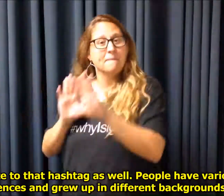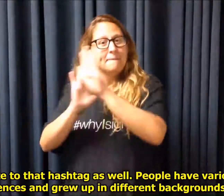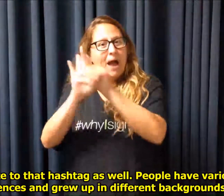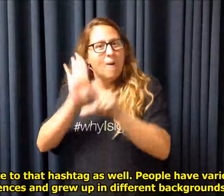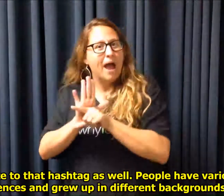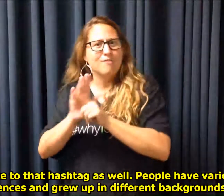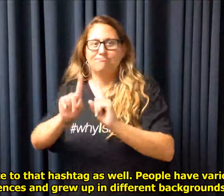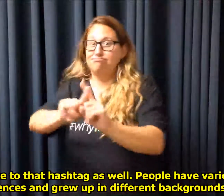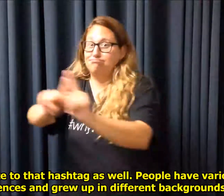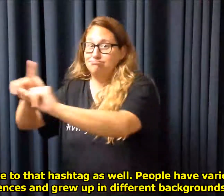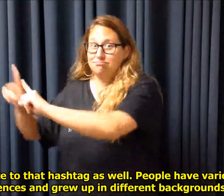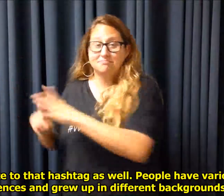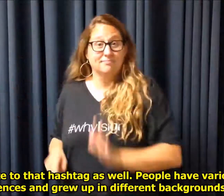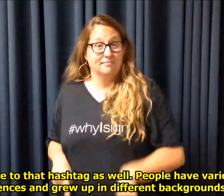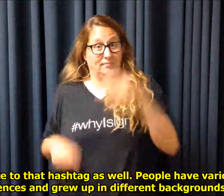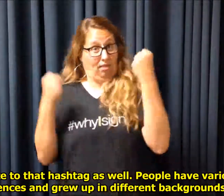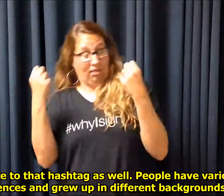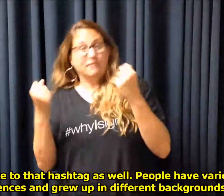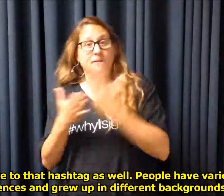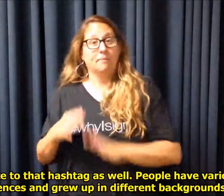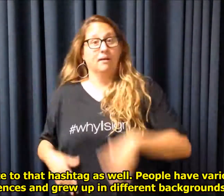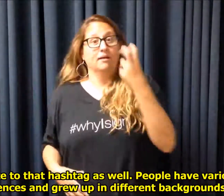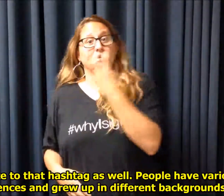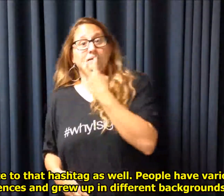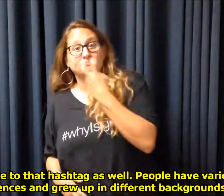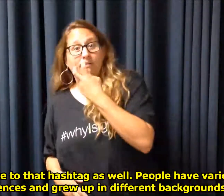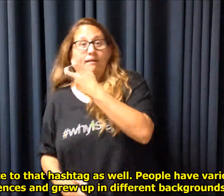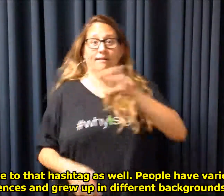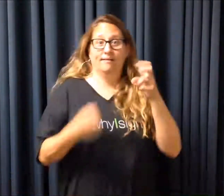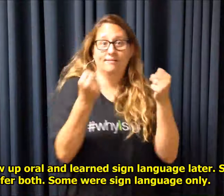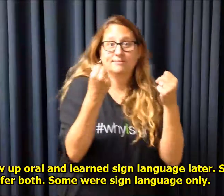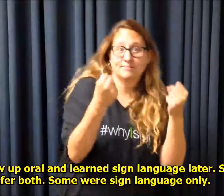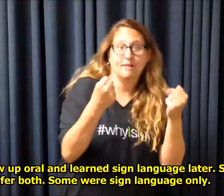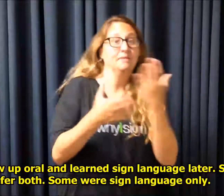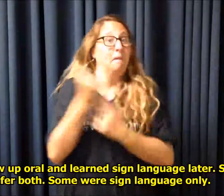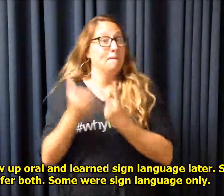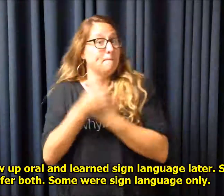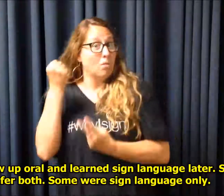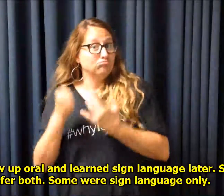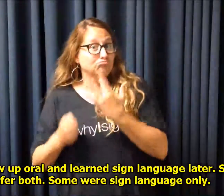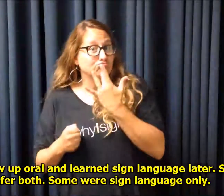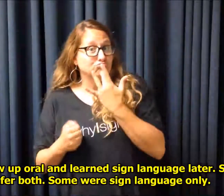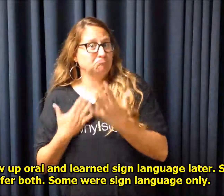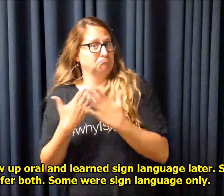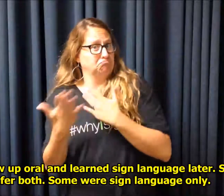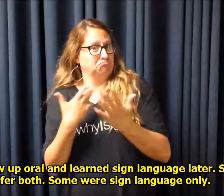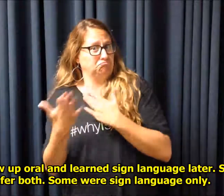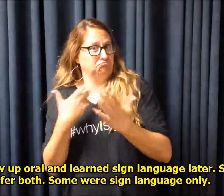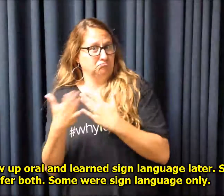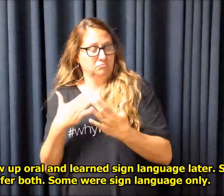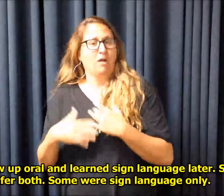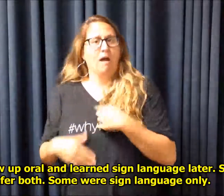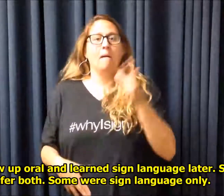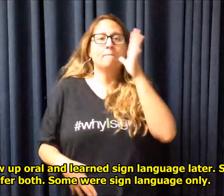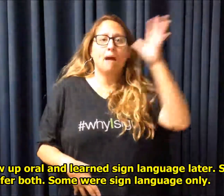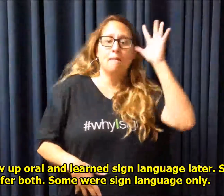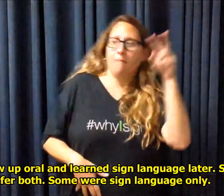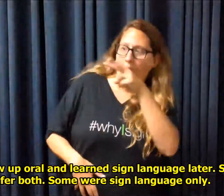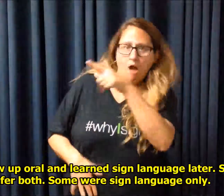well. People have various experiences and grow up in different backgrounds. Some grew up oral and learned sign language later. Some prefer both, some were